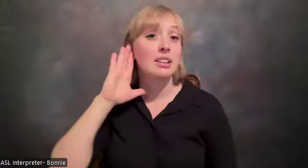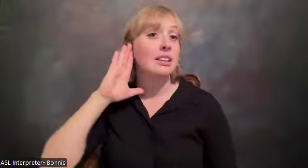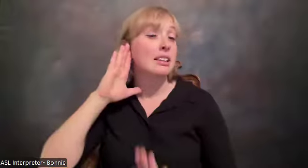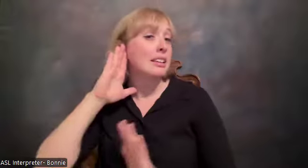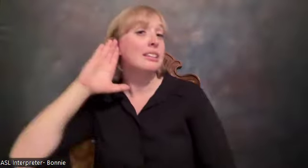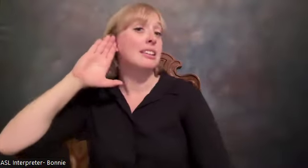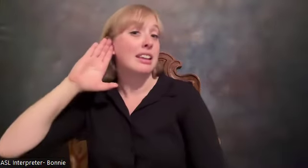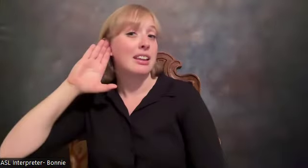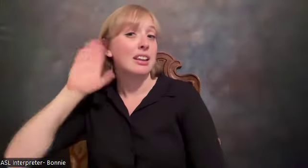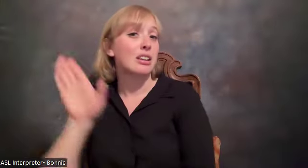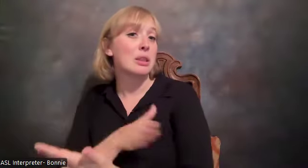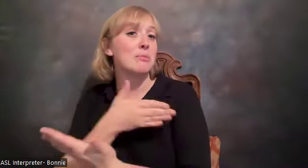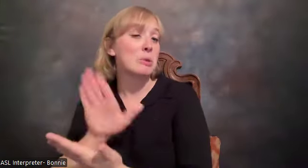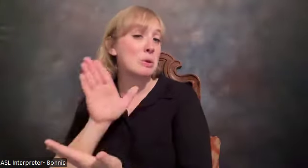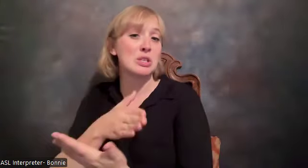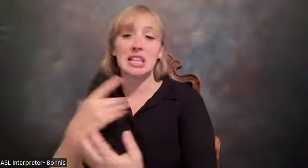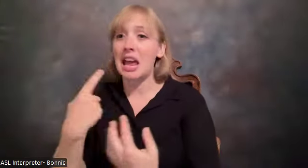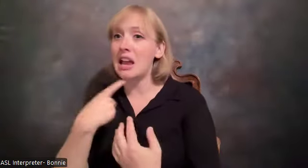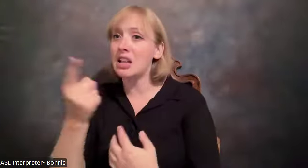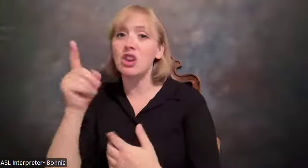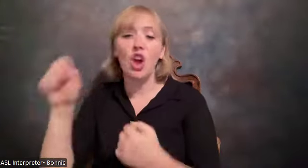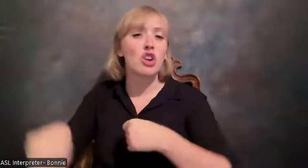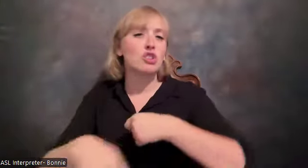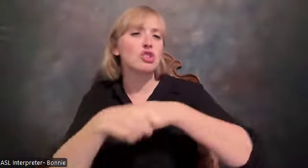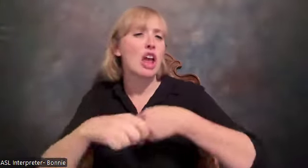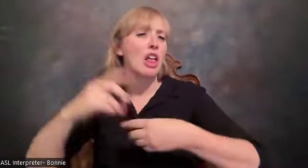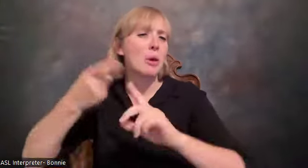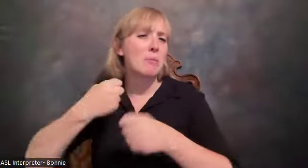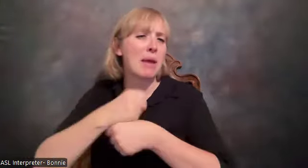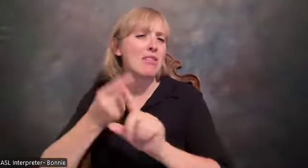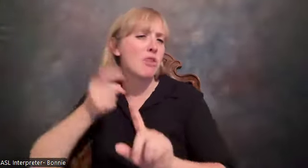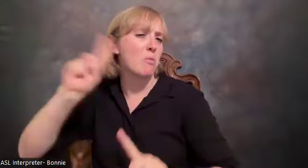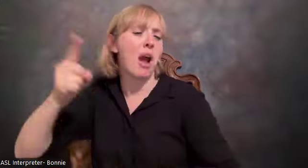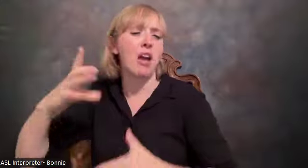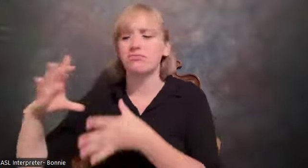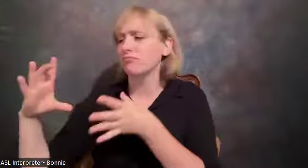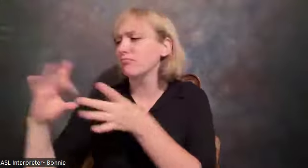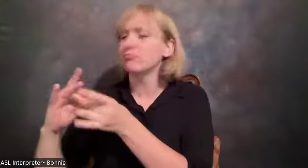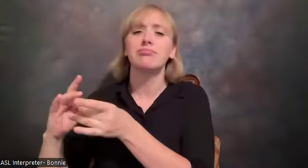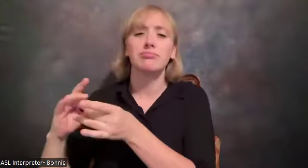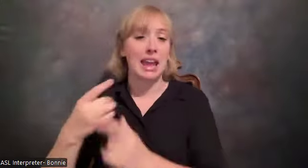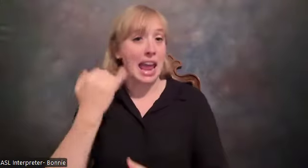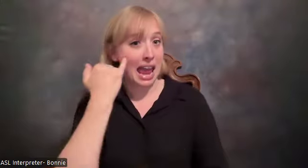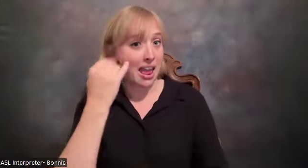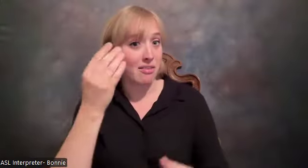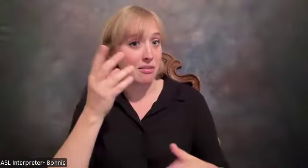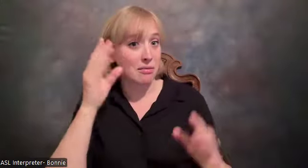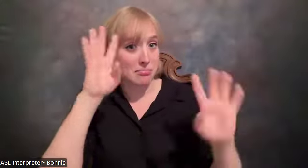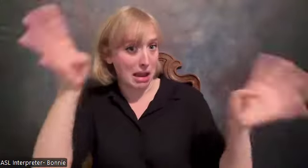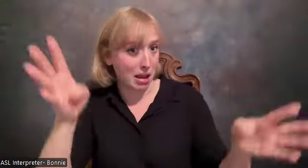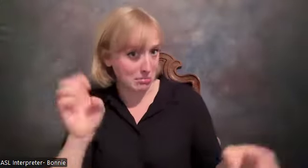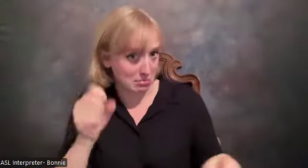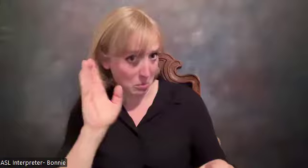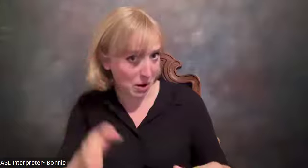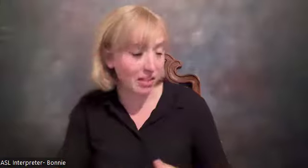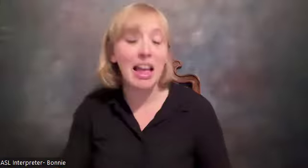that music? I will tell you where that cello was made, whether I know or not. I can